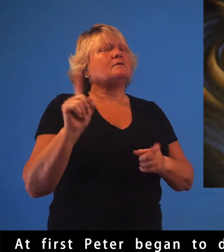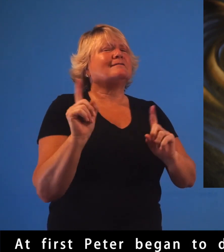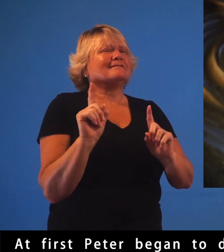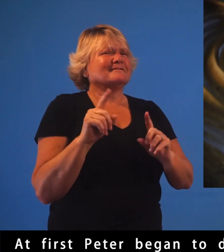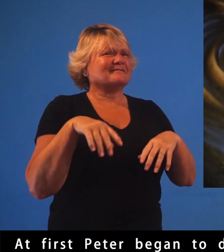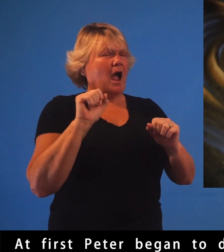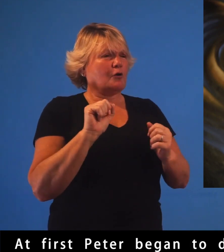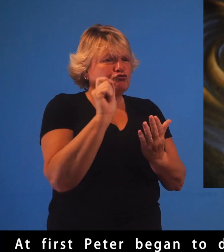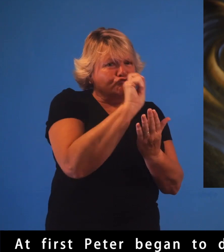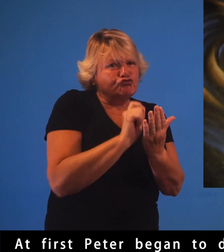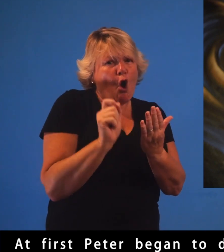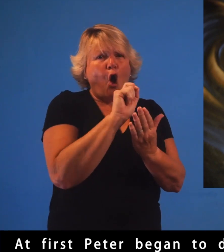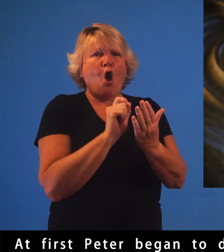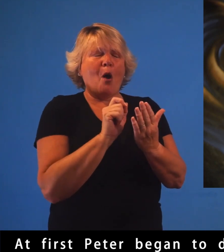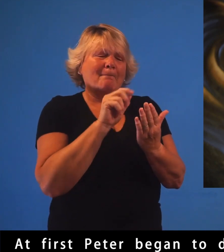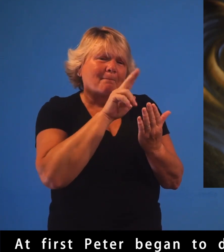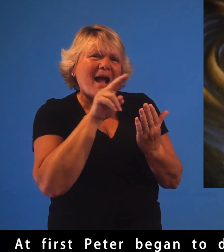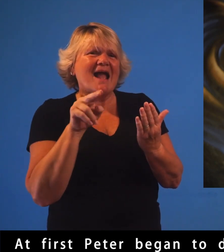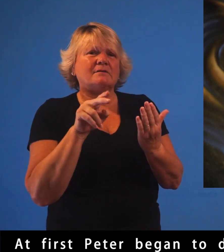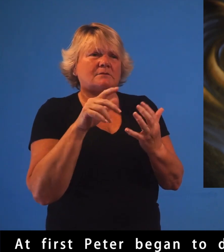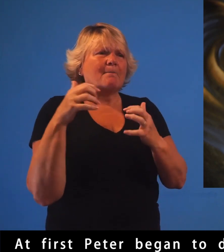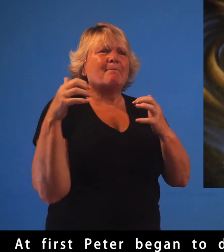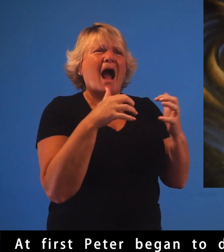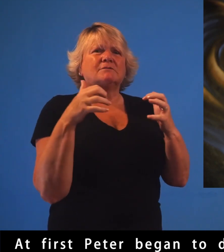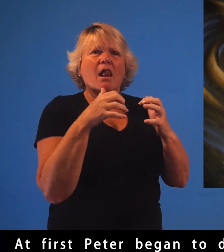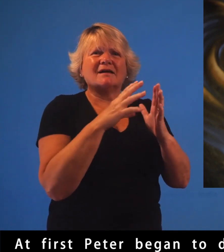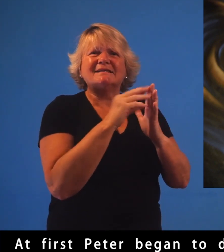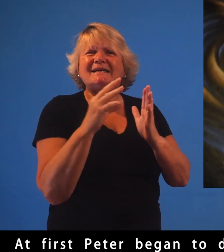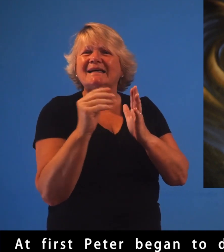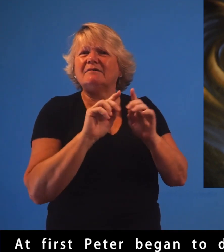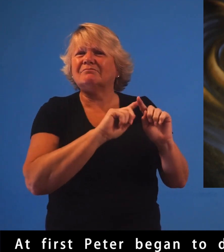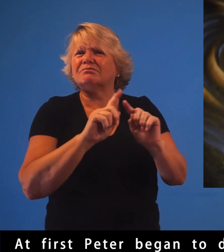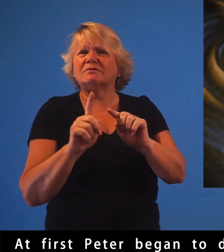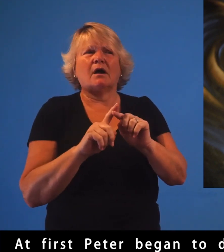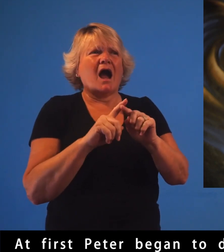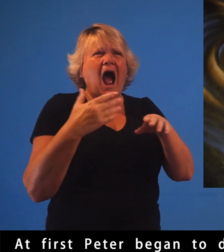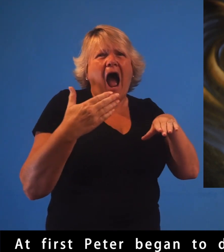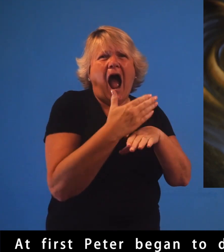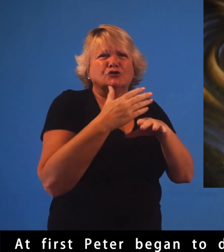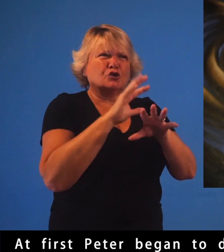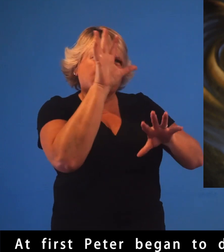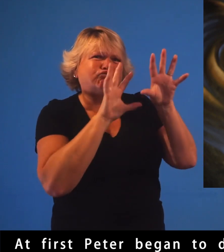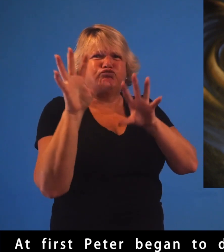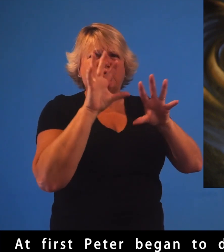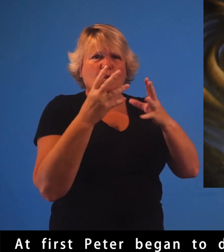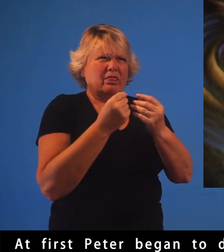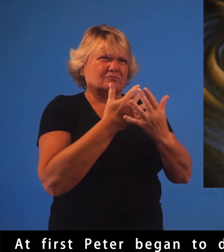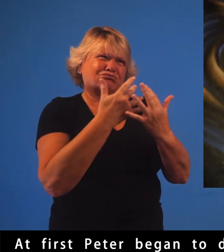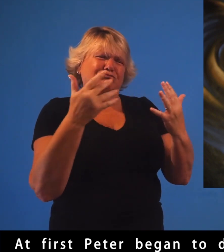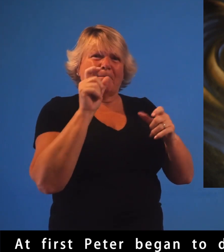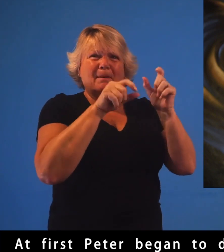At first, Peter began to draw and paint battle scenes, action-packed images with lots of